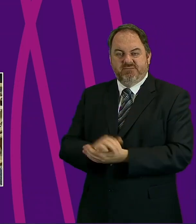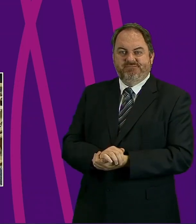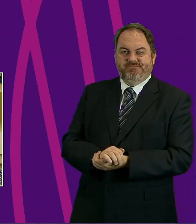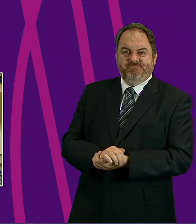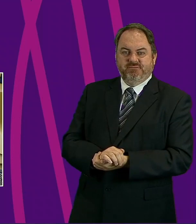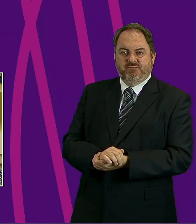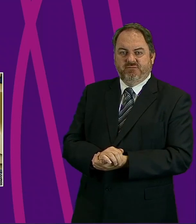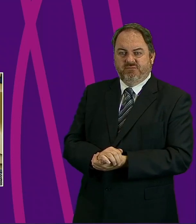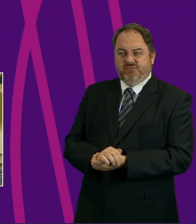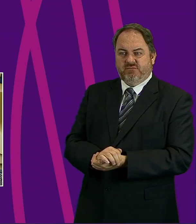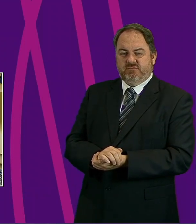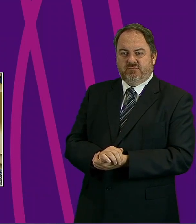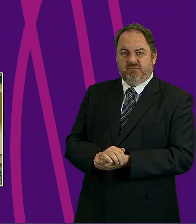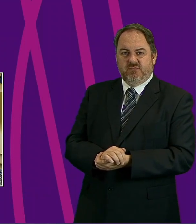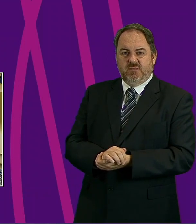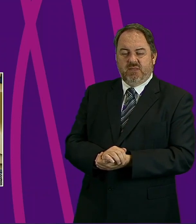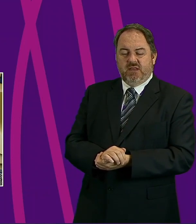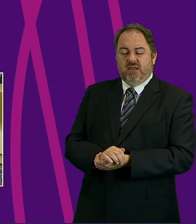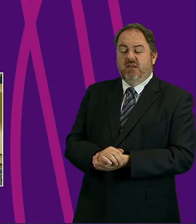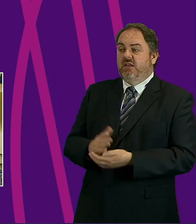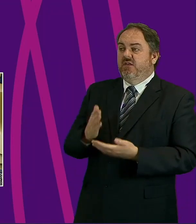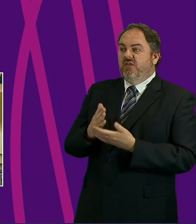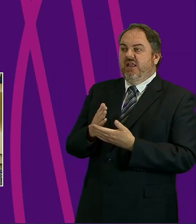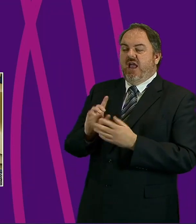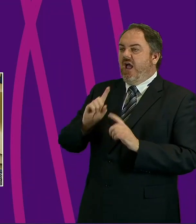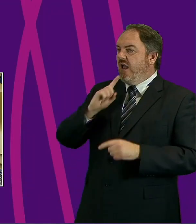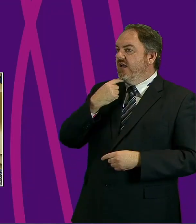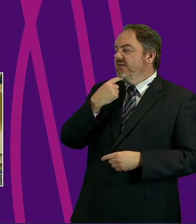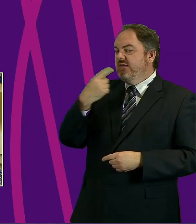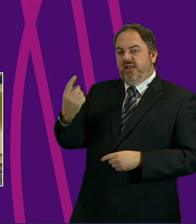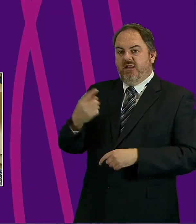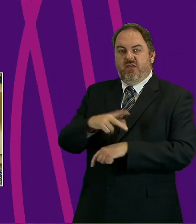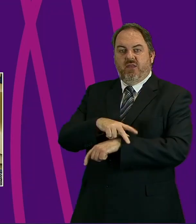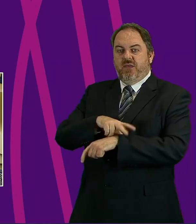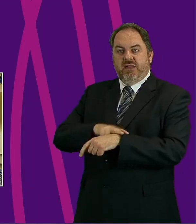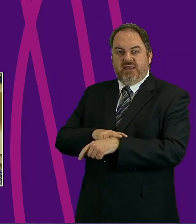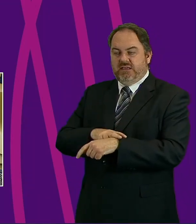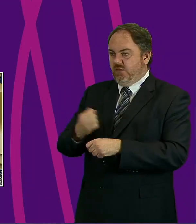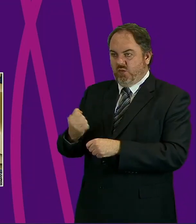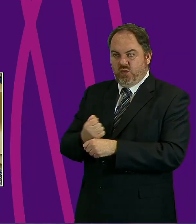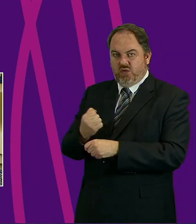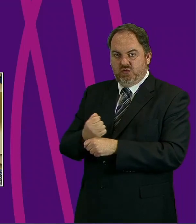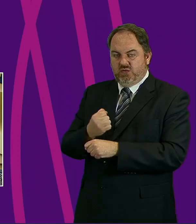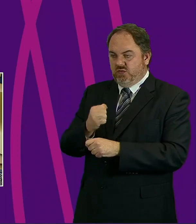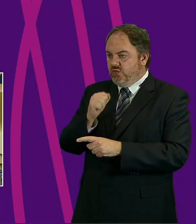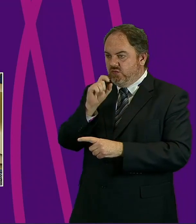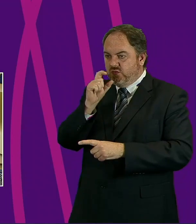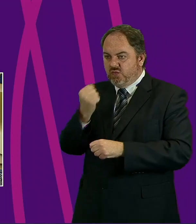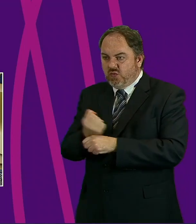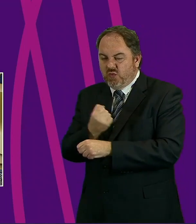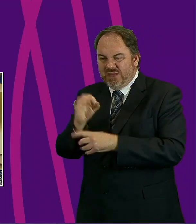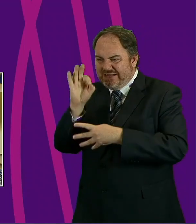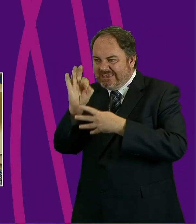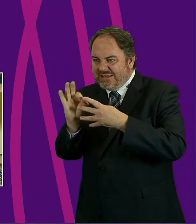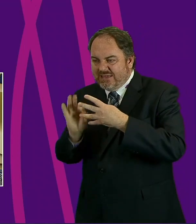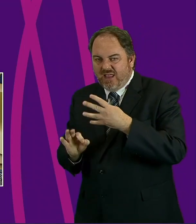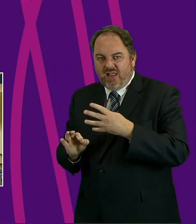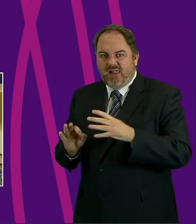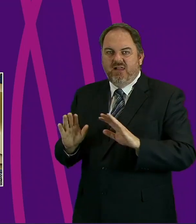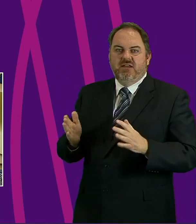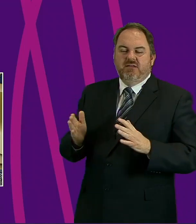issue a direction to Police Scotland on operational matters, I think rightly James Kelly would probably be one of the first to say how inappropriate that